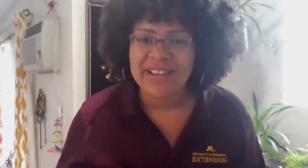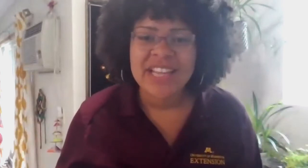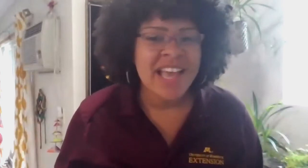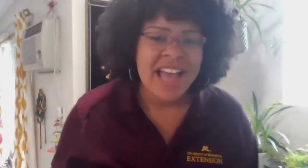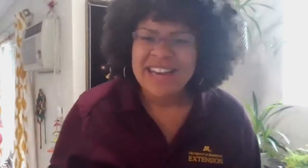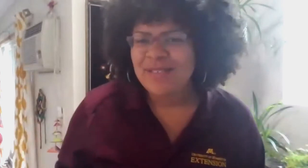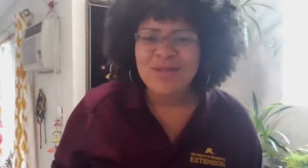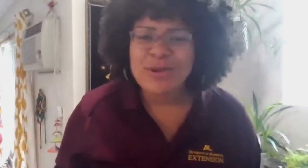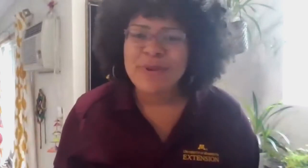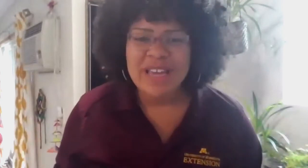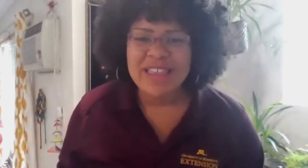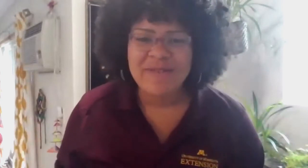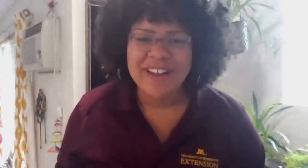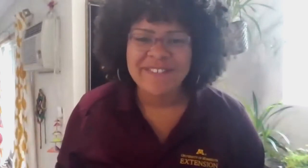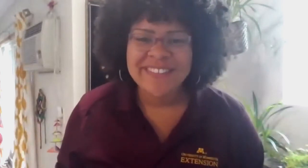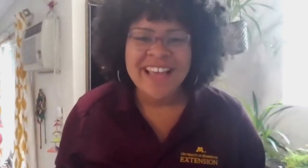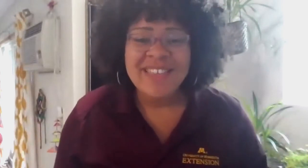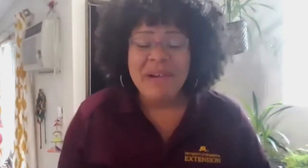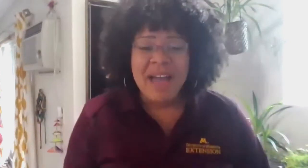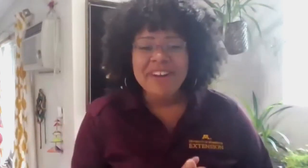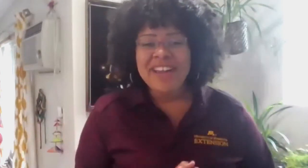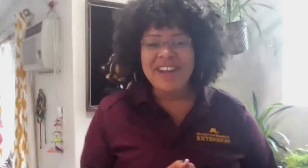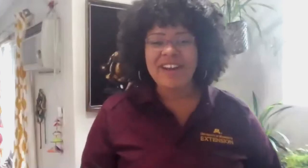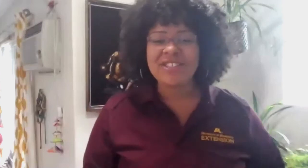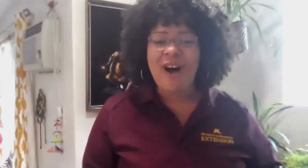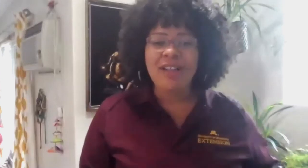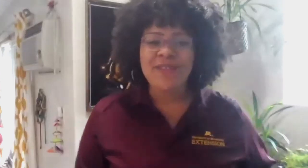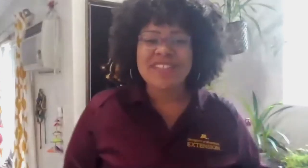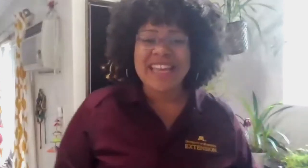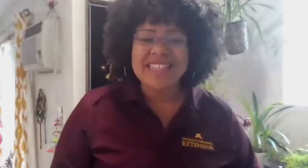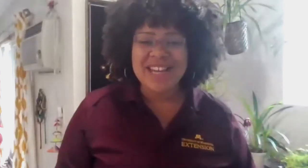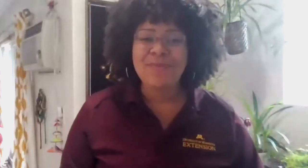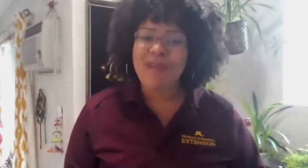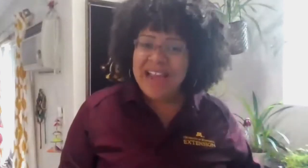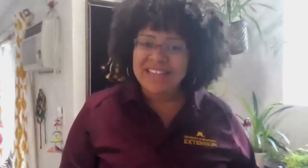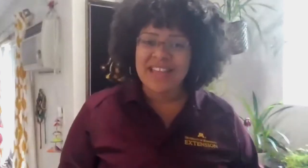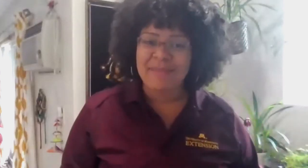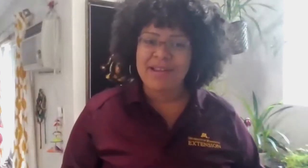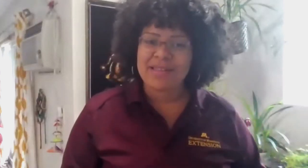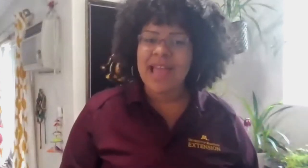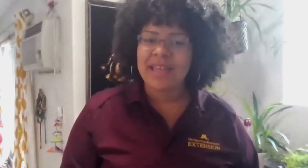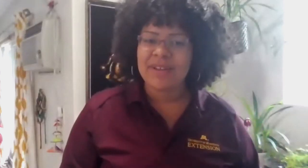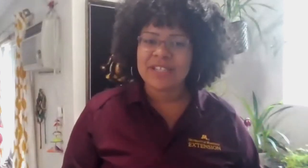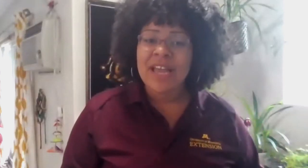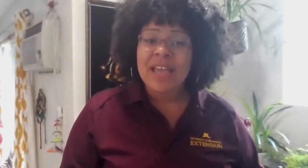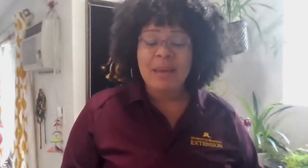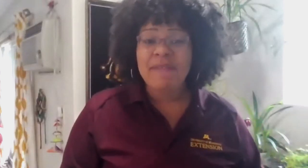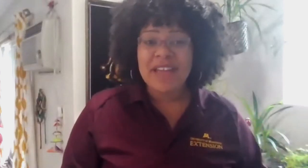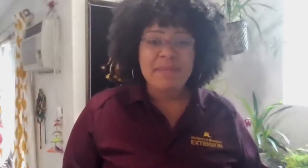Language. Another super easy one. So I want to encourage all of you to continue practicing American Sign Language. Some of it can be